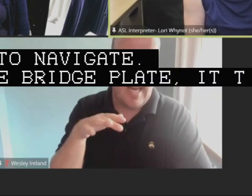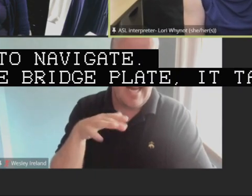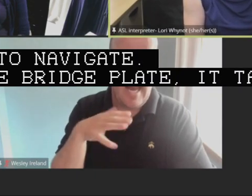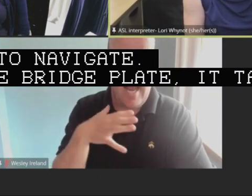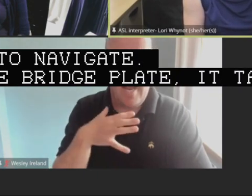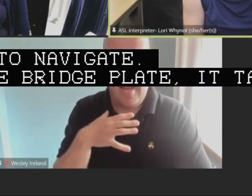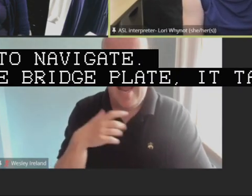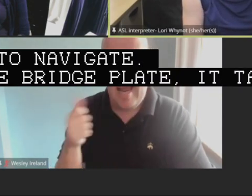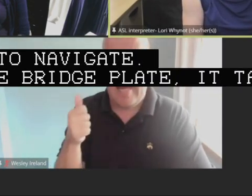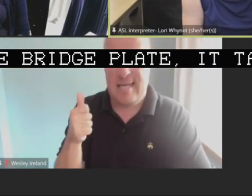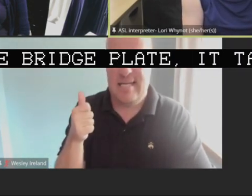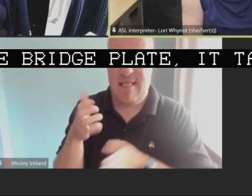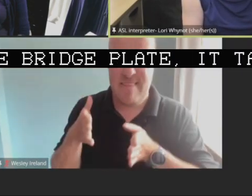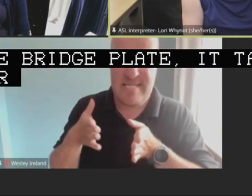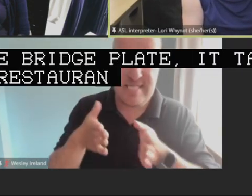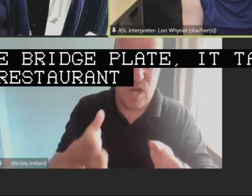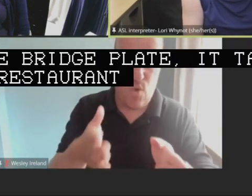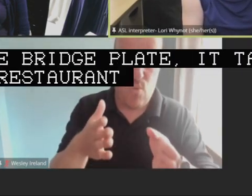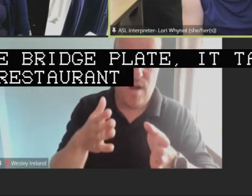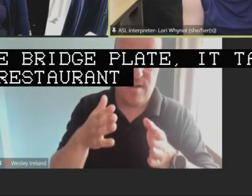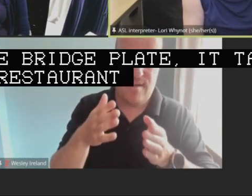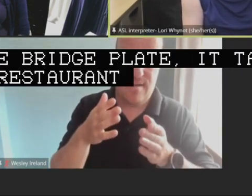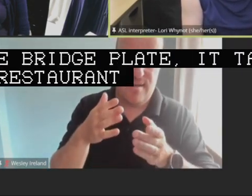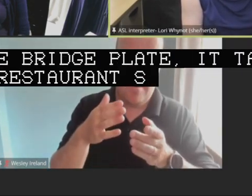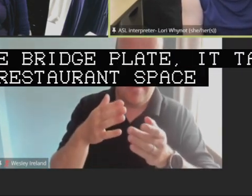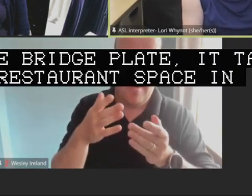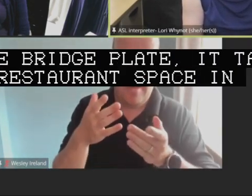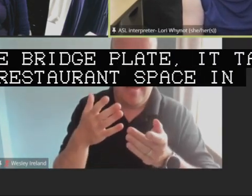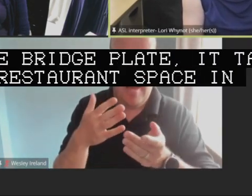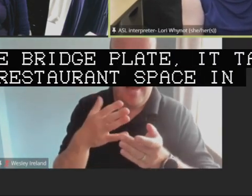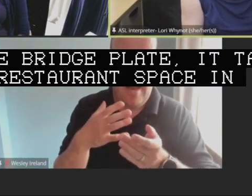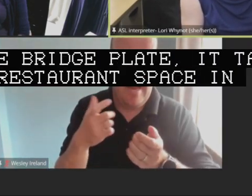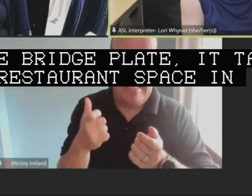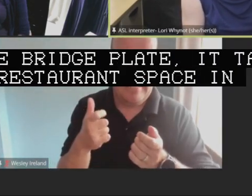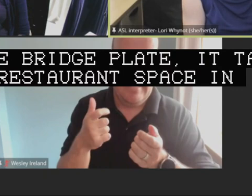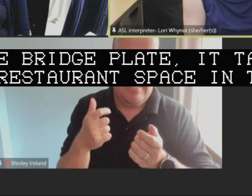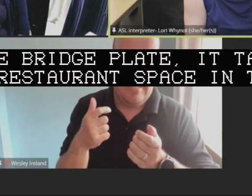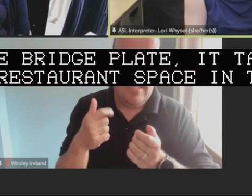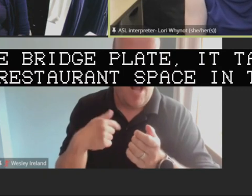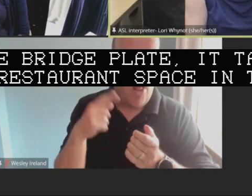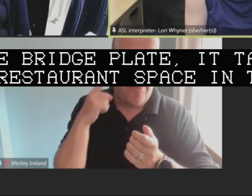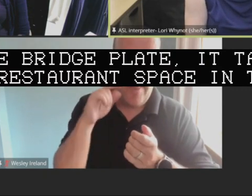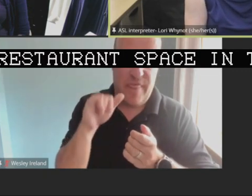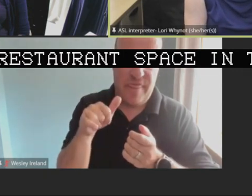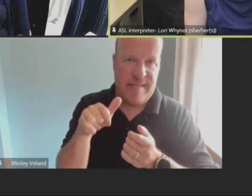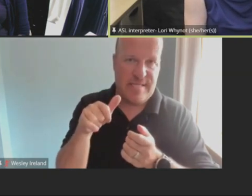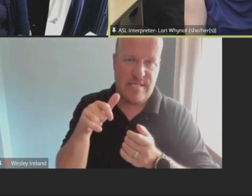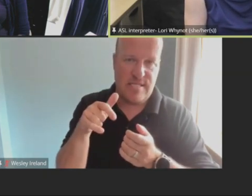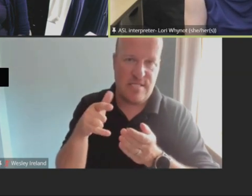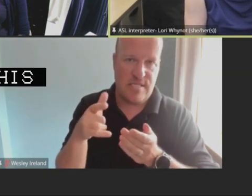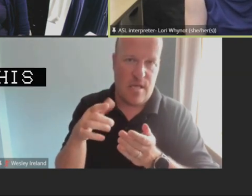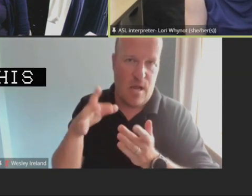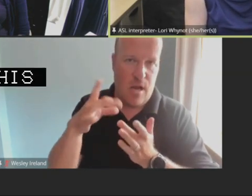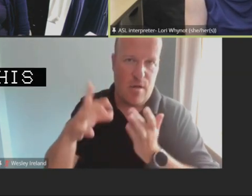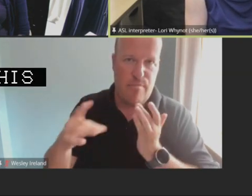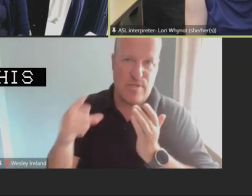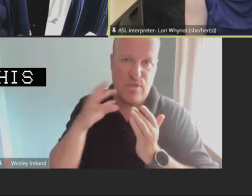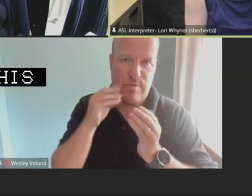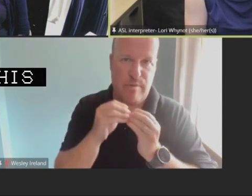space in that area. So in this way, I